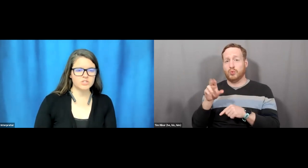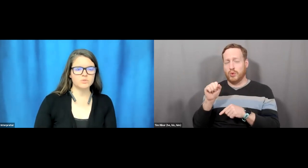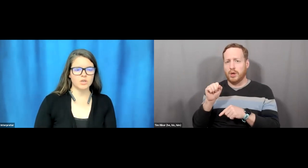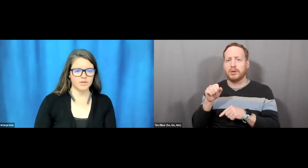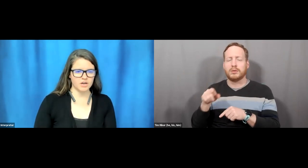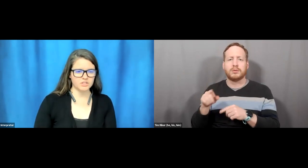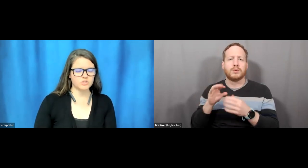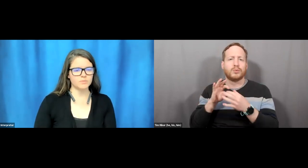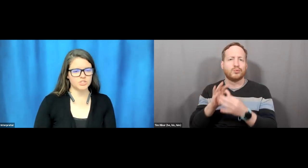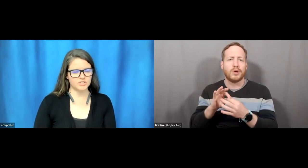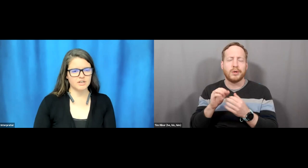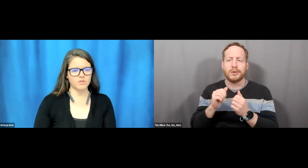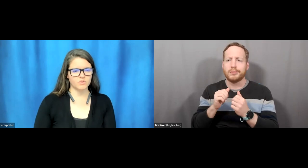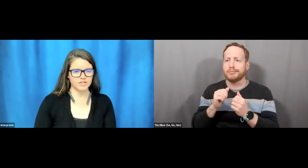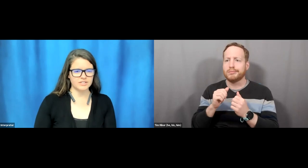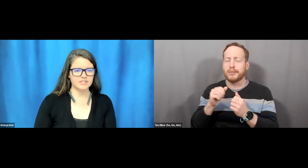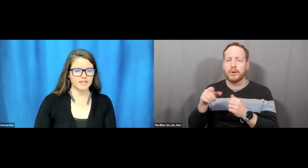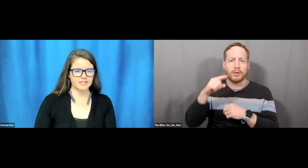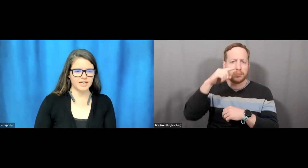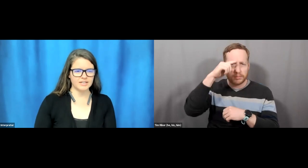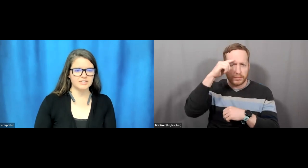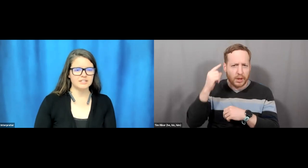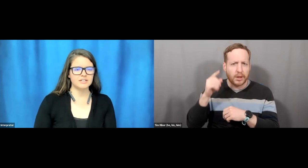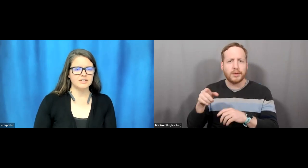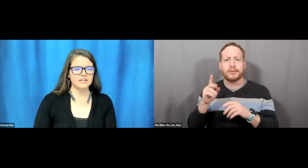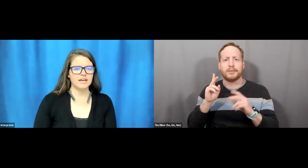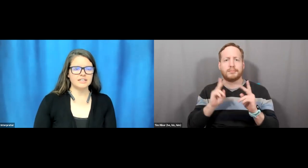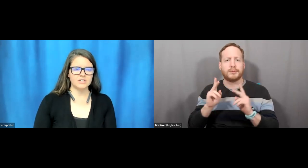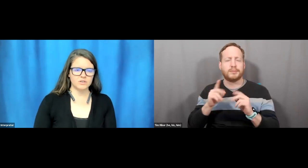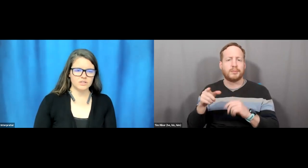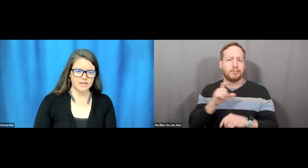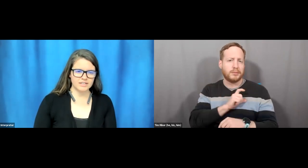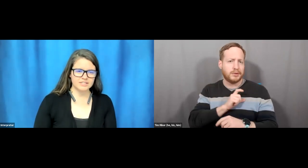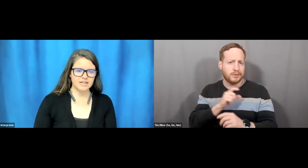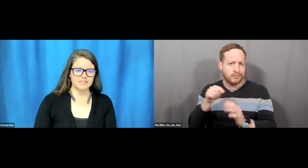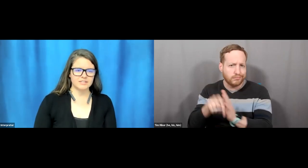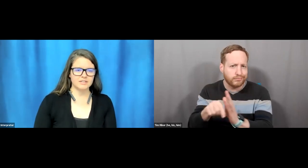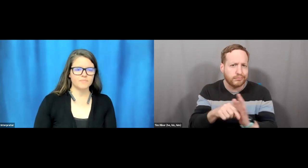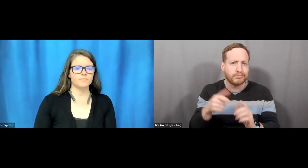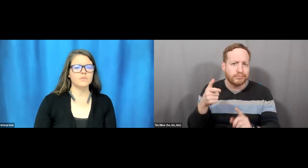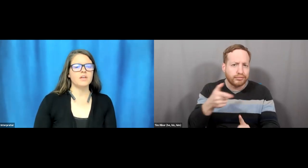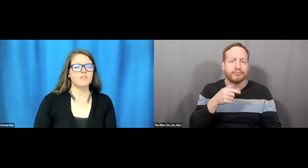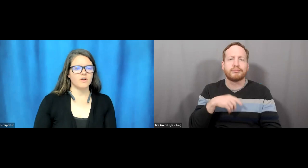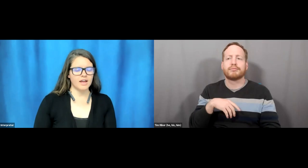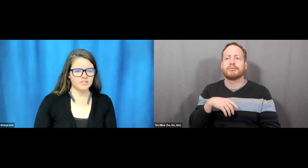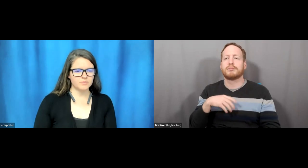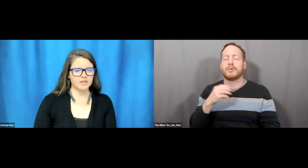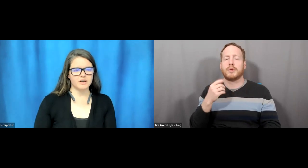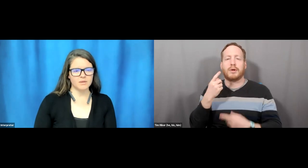issues going on, skirmishes and other things like that. And here in the United States, there has been a number